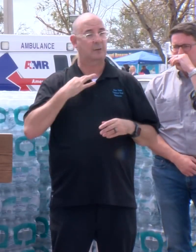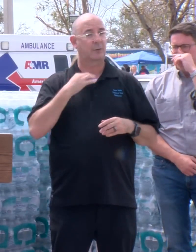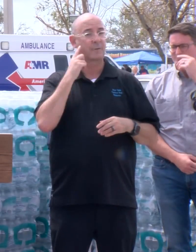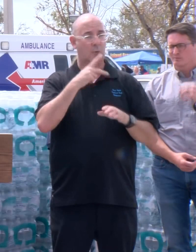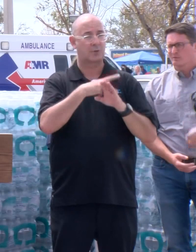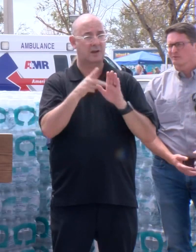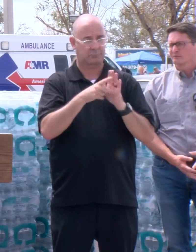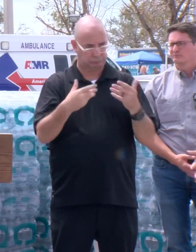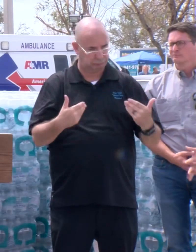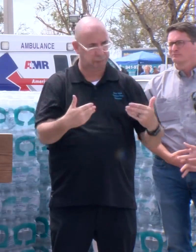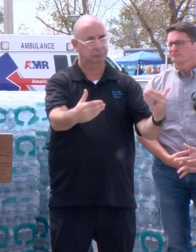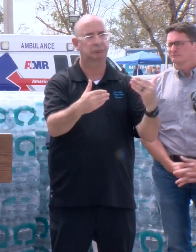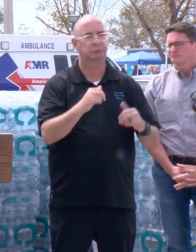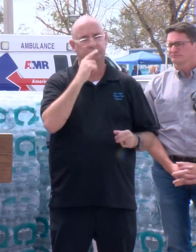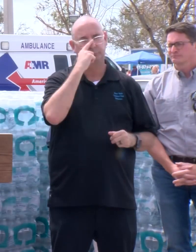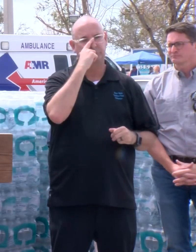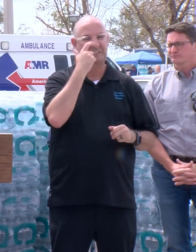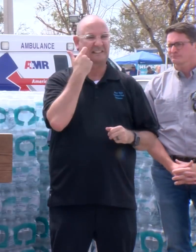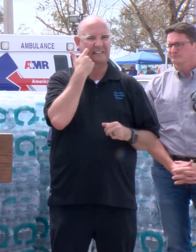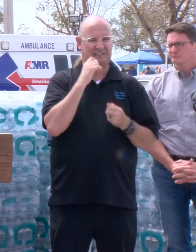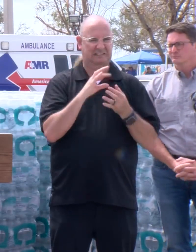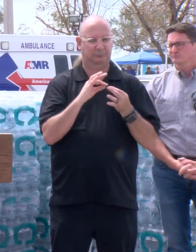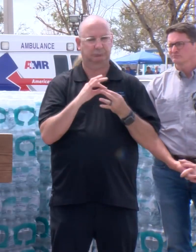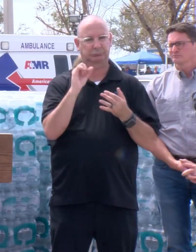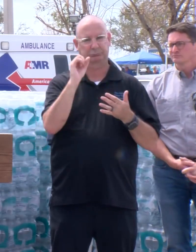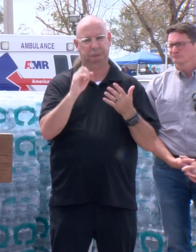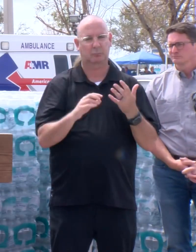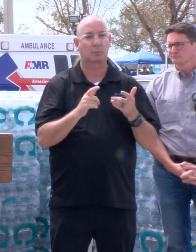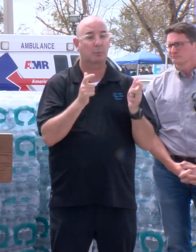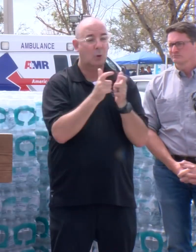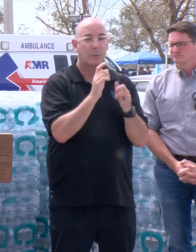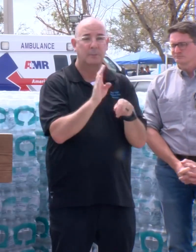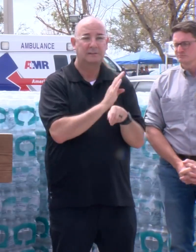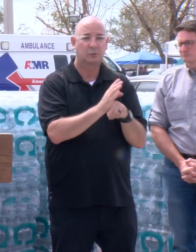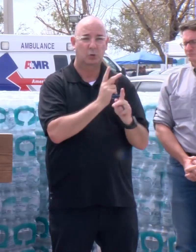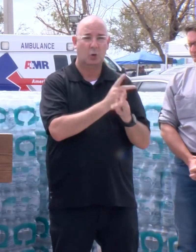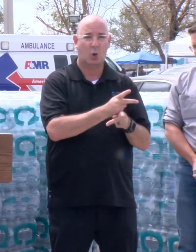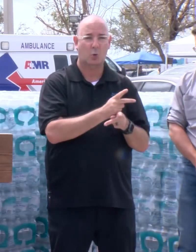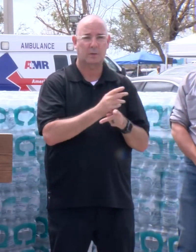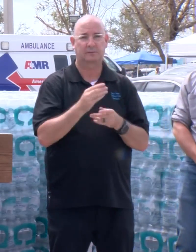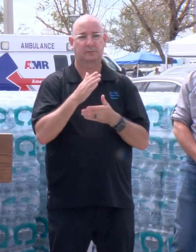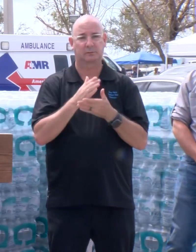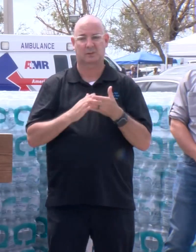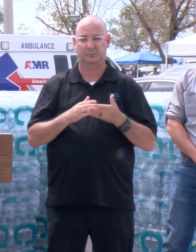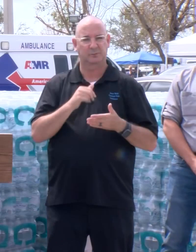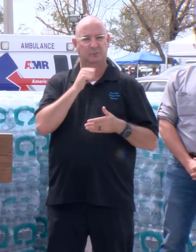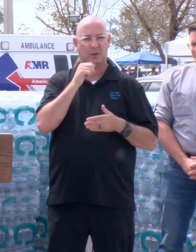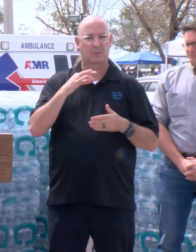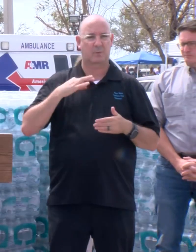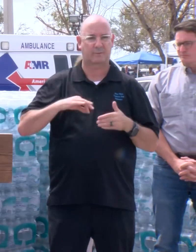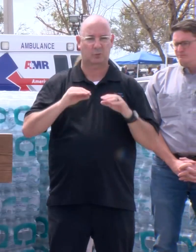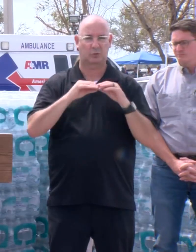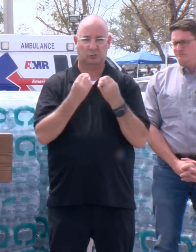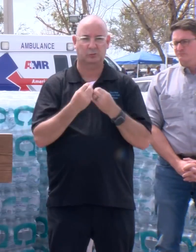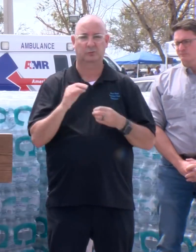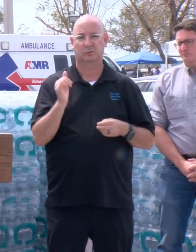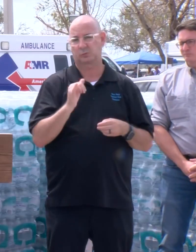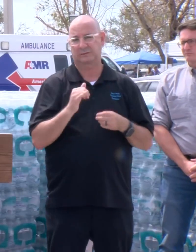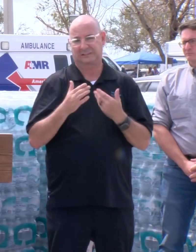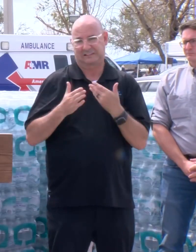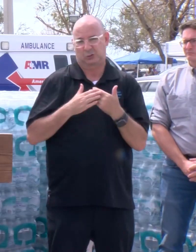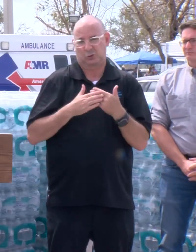also, and some private nonprofit organizations, are also included in adjacent counties. Those adjacent counties